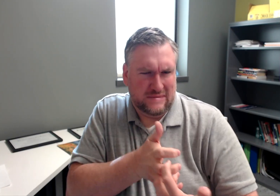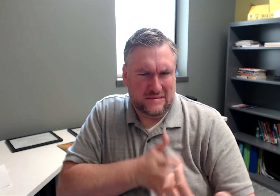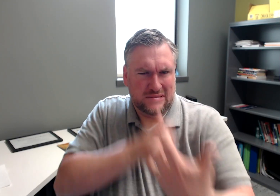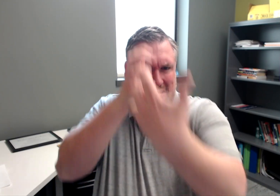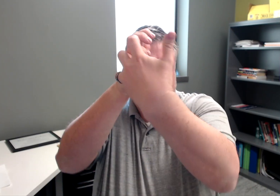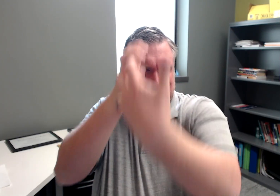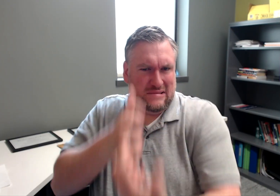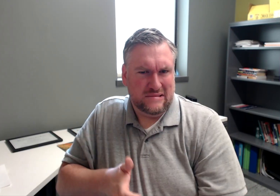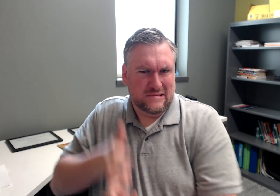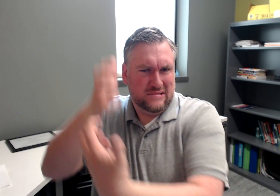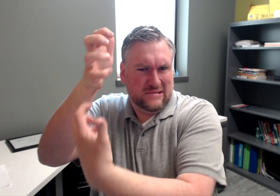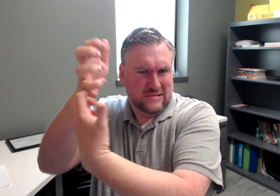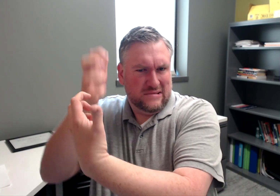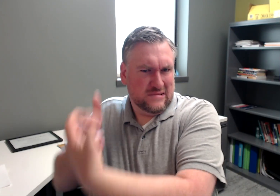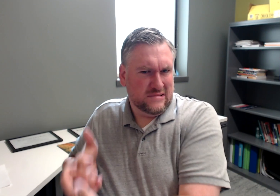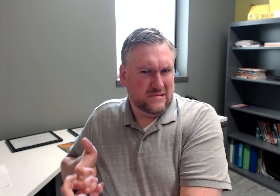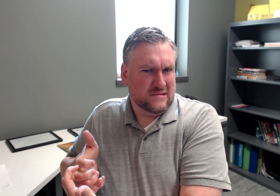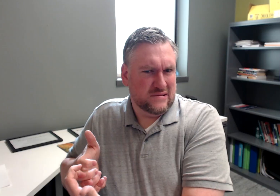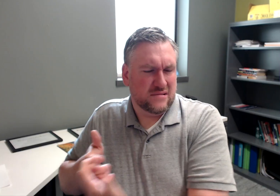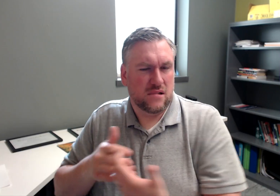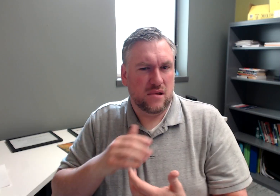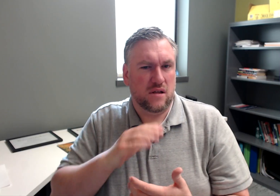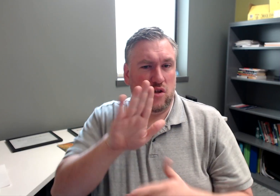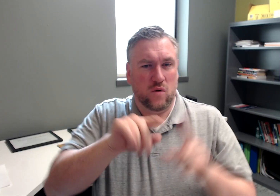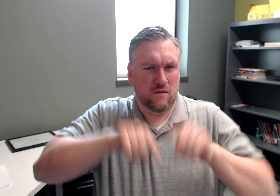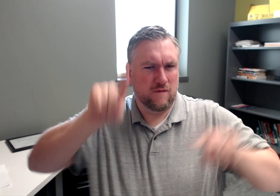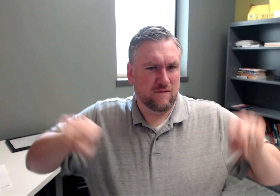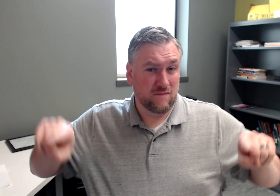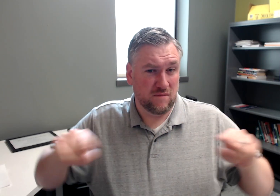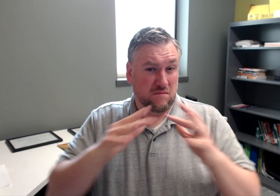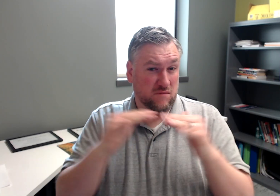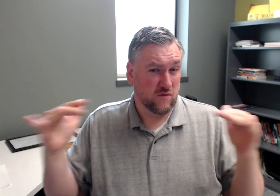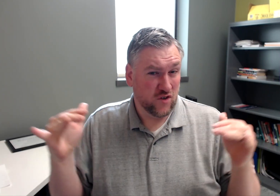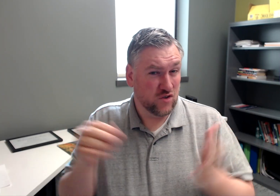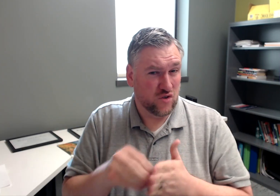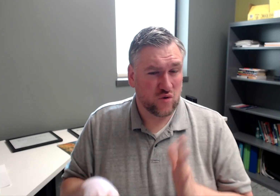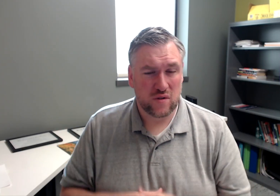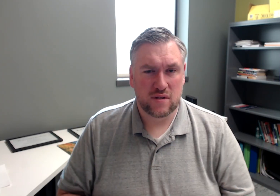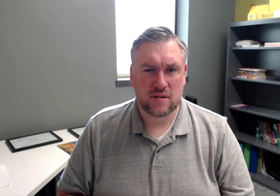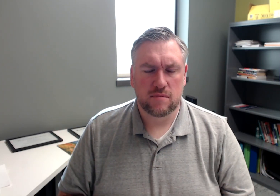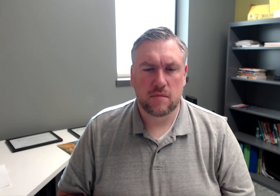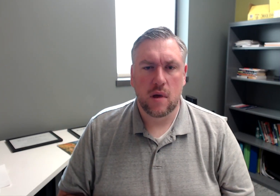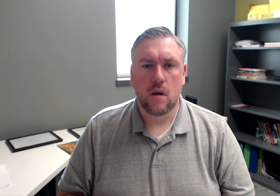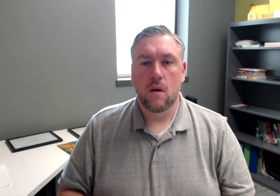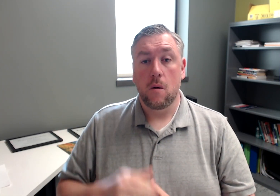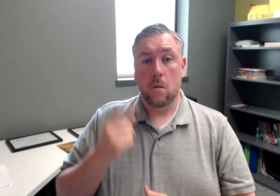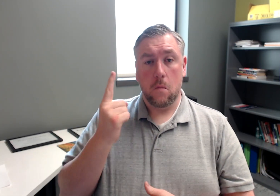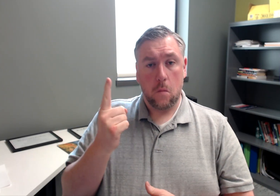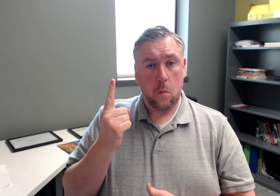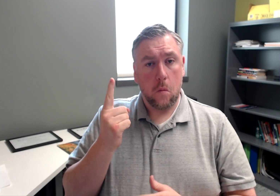how are we going to accommodate, align, and instruct these diverse students, diverse in multiple